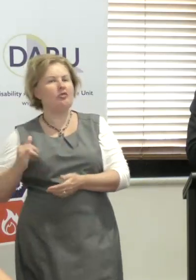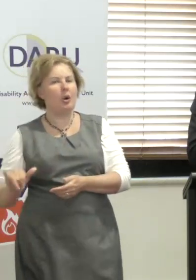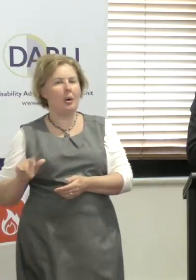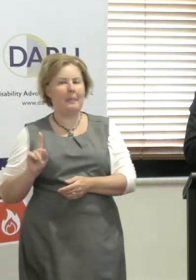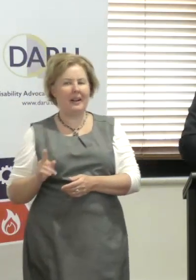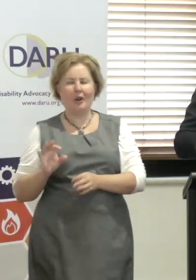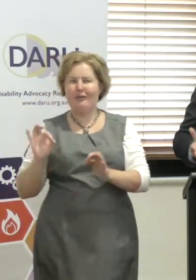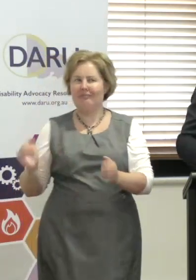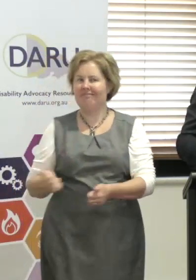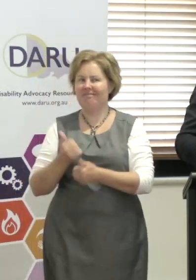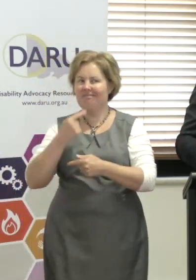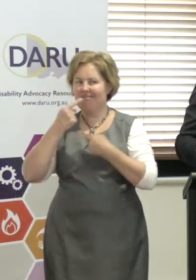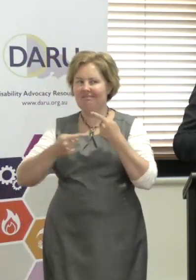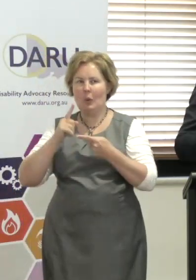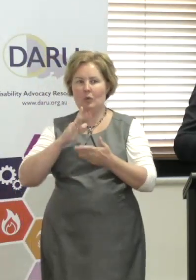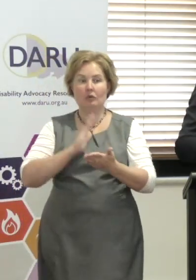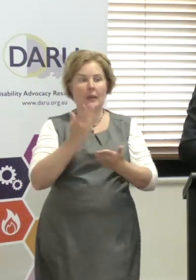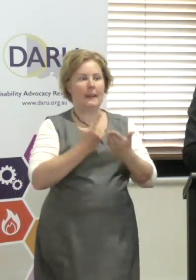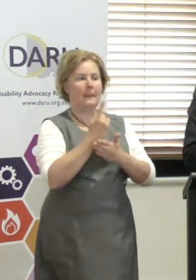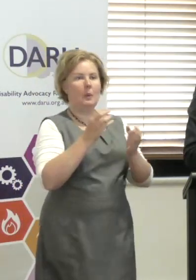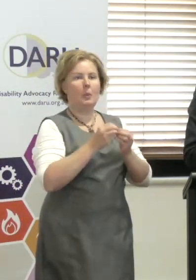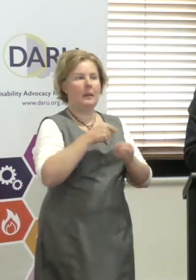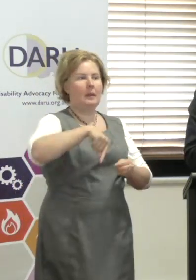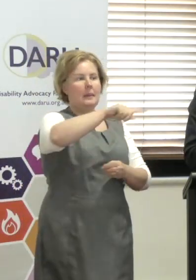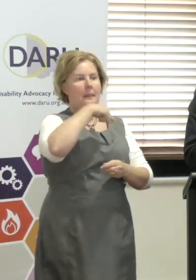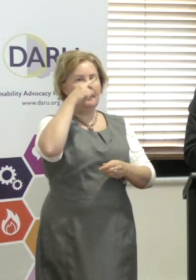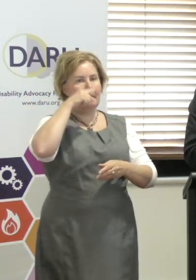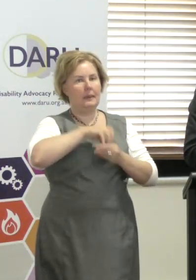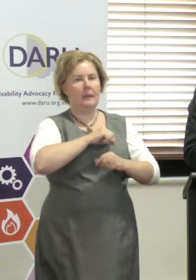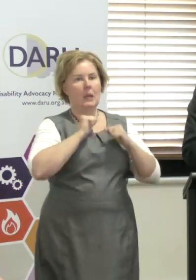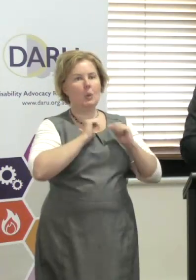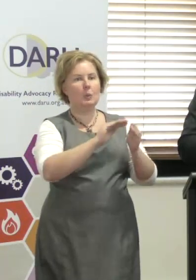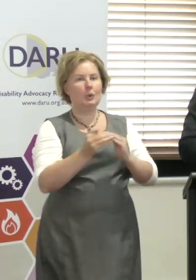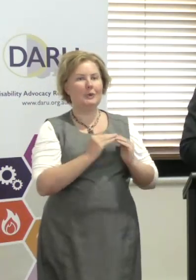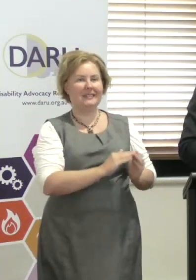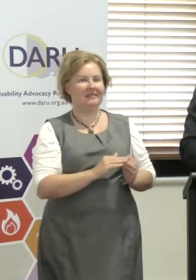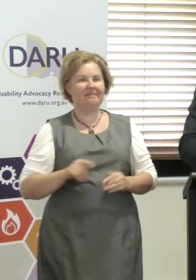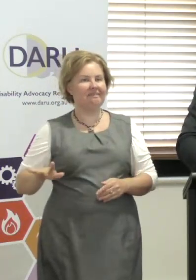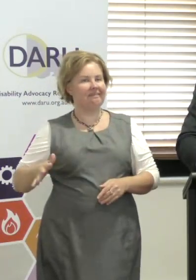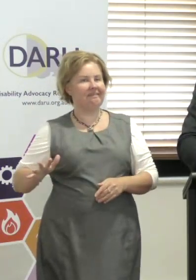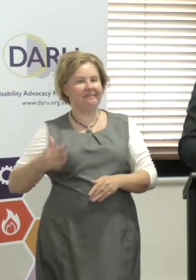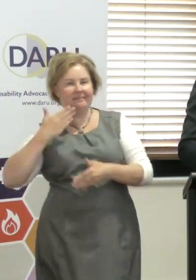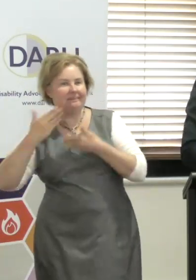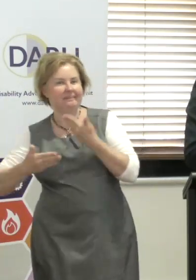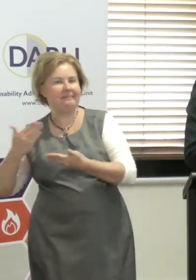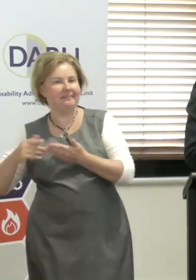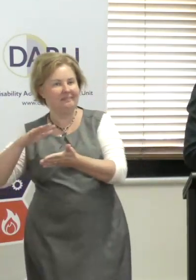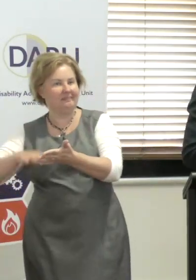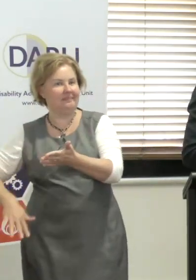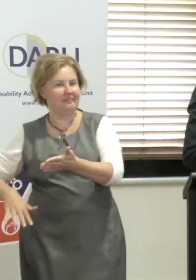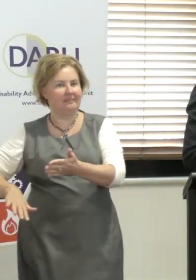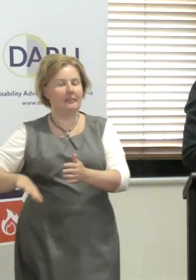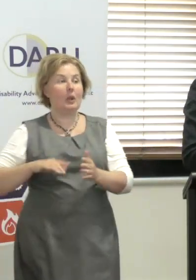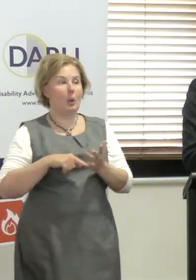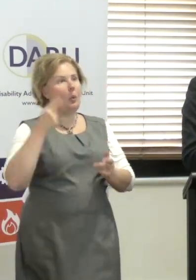of explaining what was really going on in our communities. So we thought, we'll just take this and run with it.